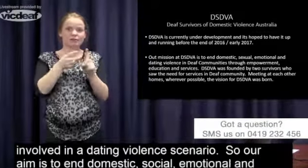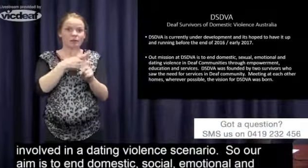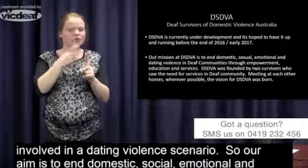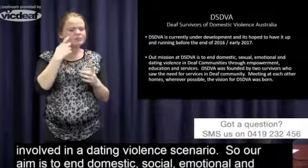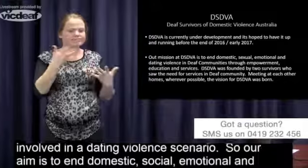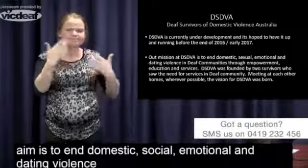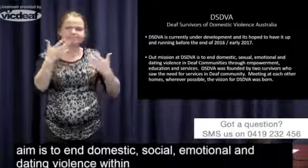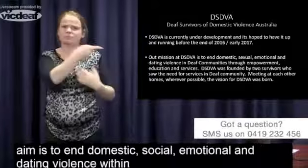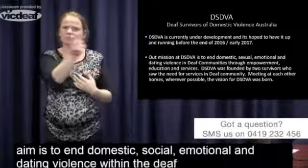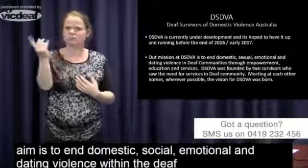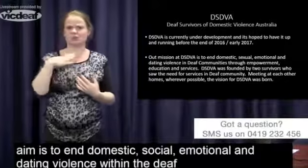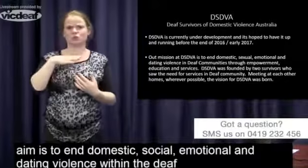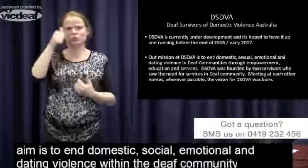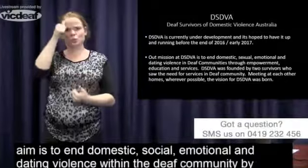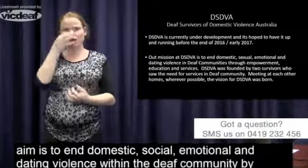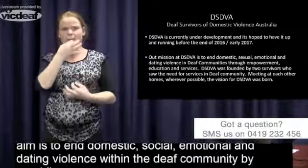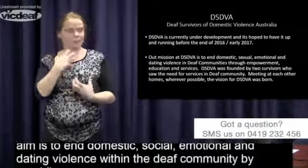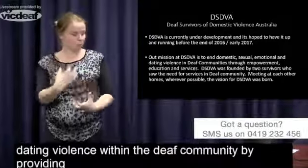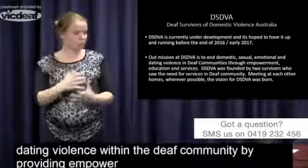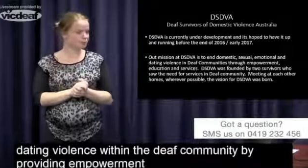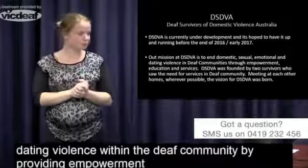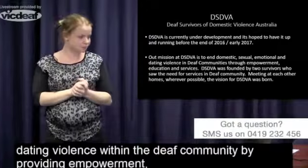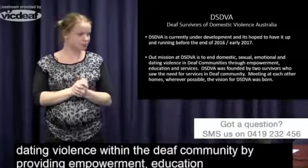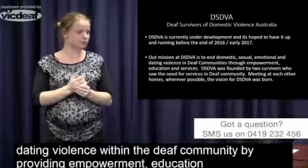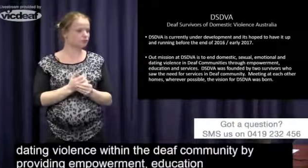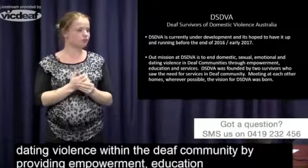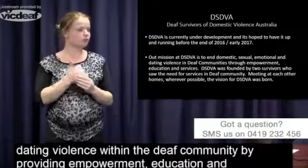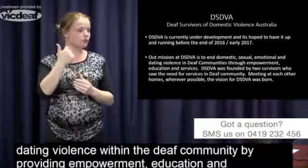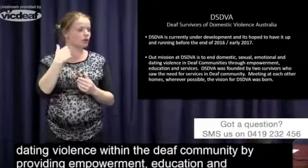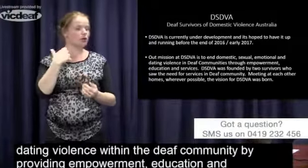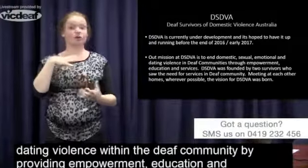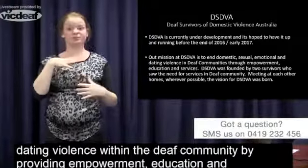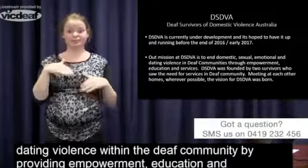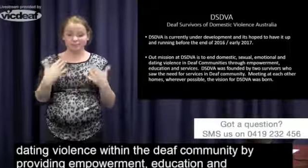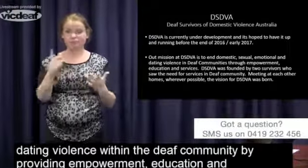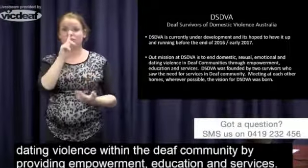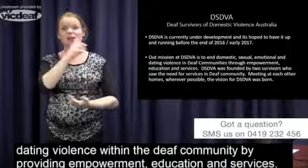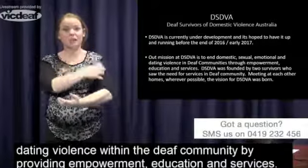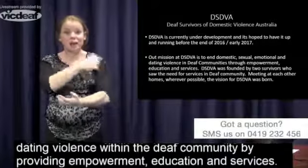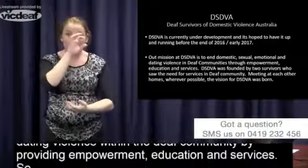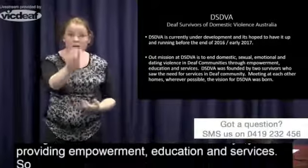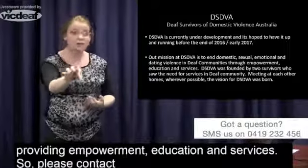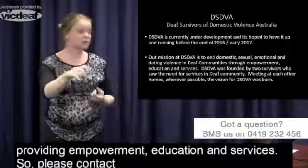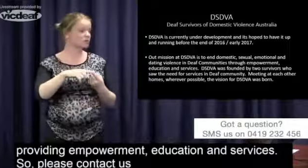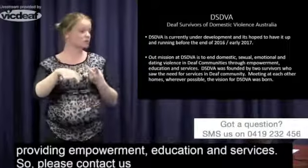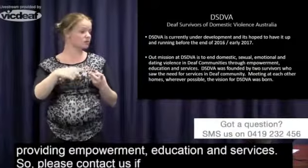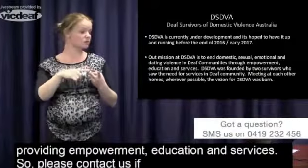providing empowerment, education and services. So please contact us if you would like to know more.